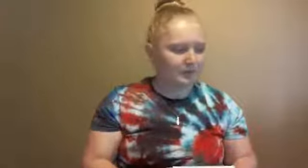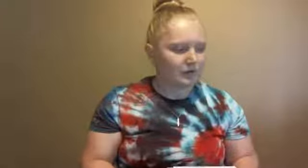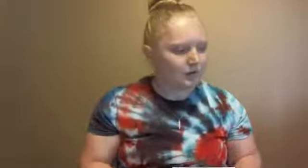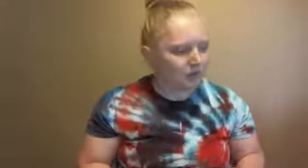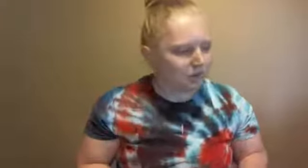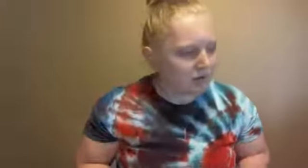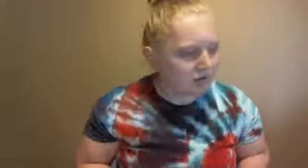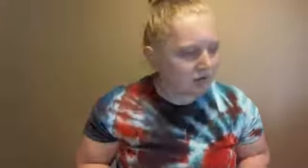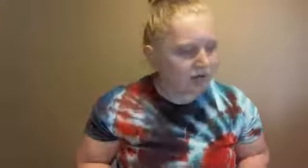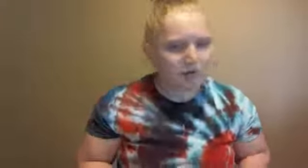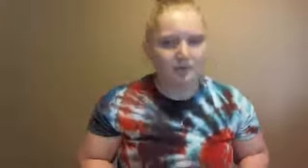Corbin.